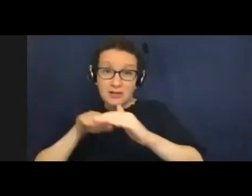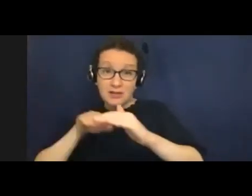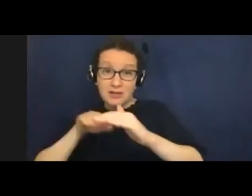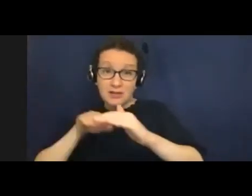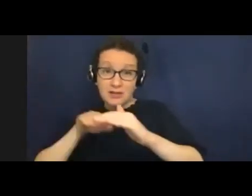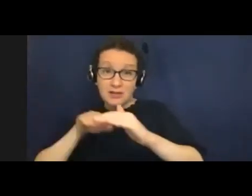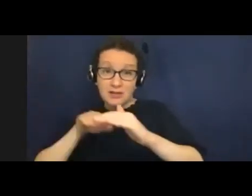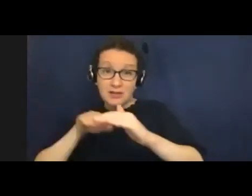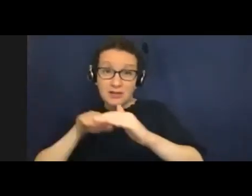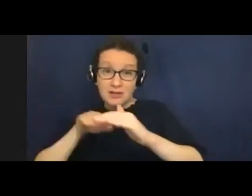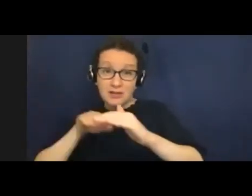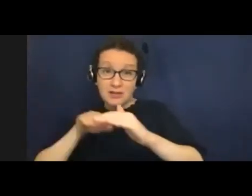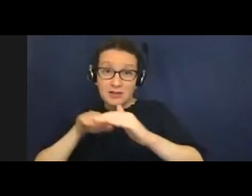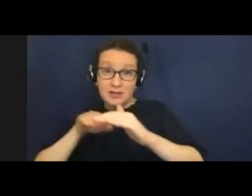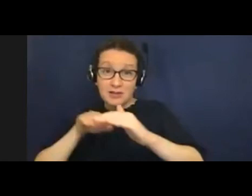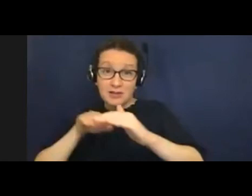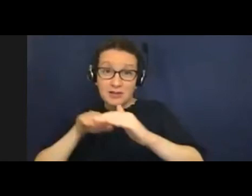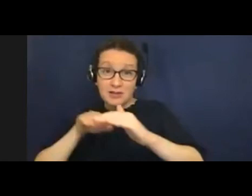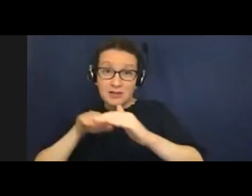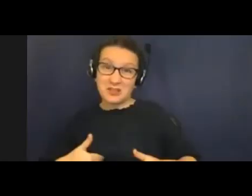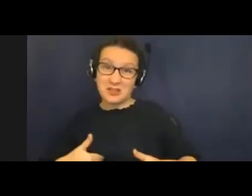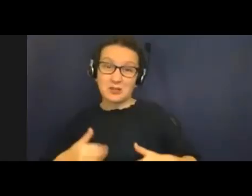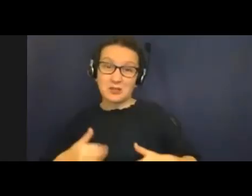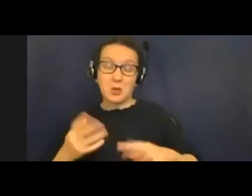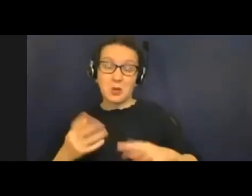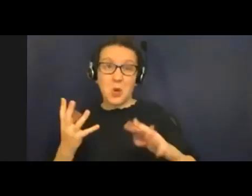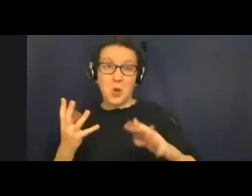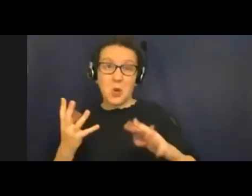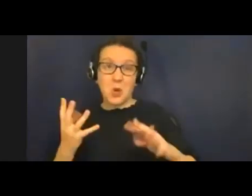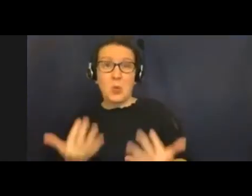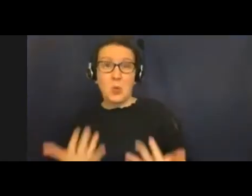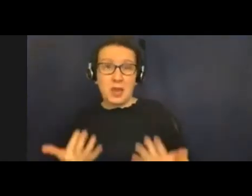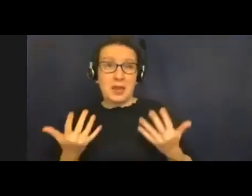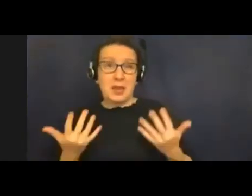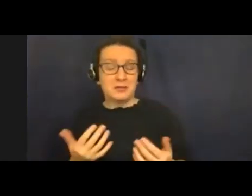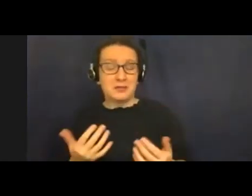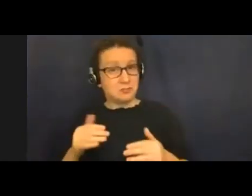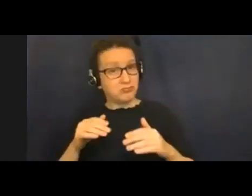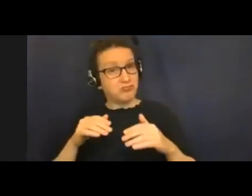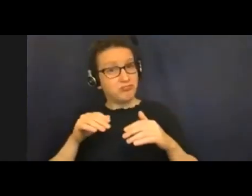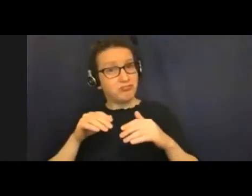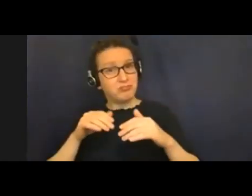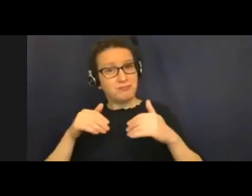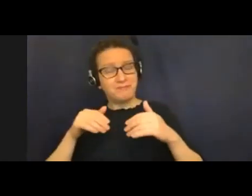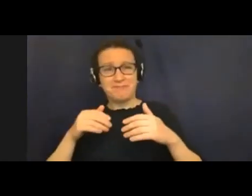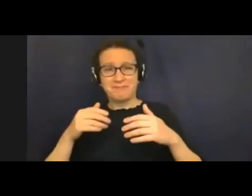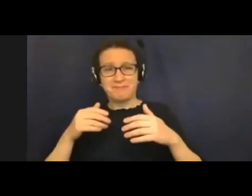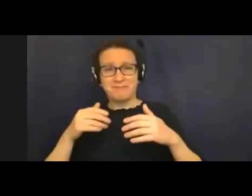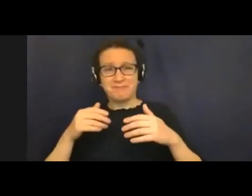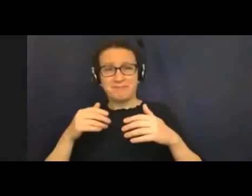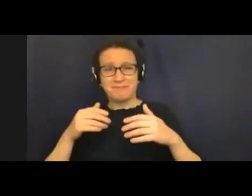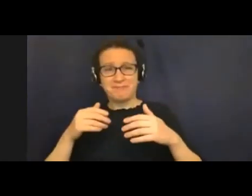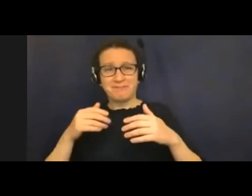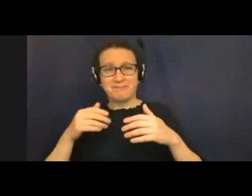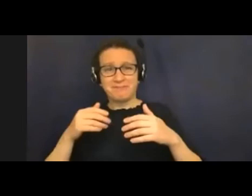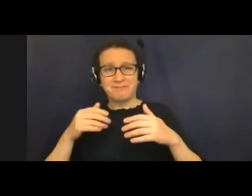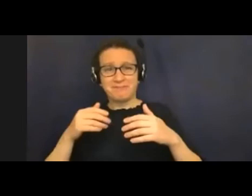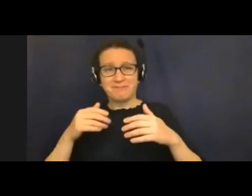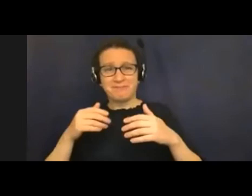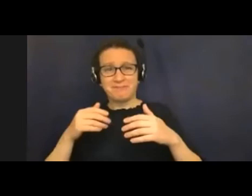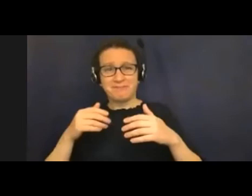accessibility to the voting centers, most of them being schools in many